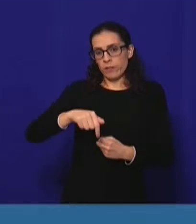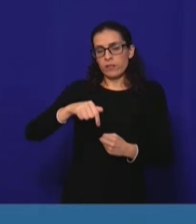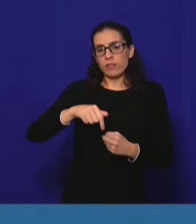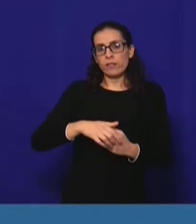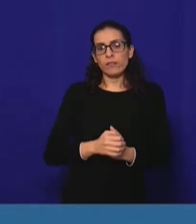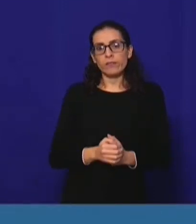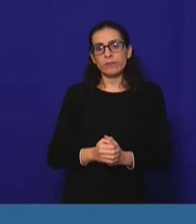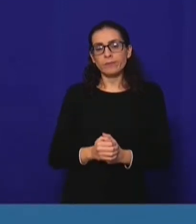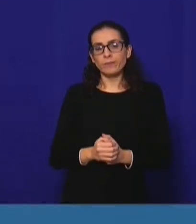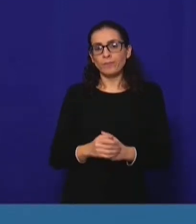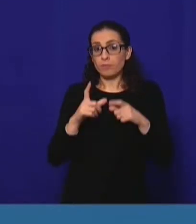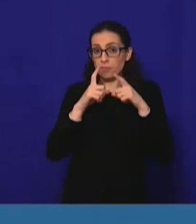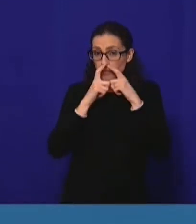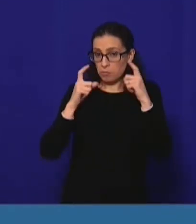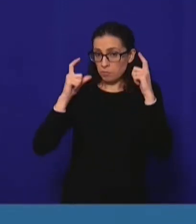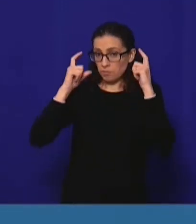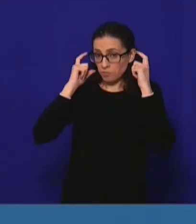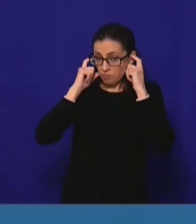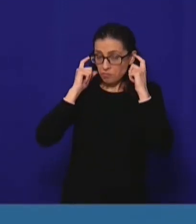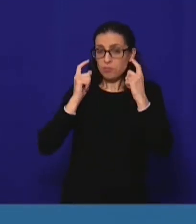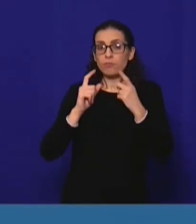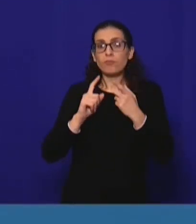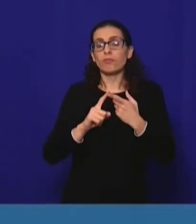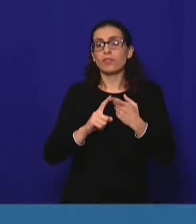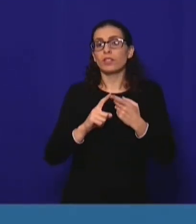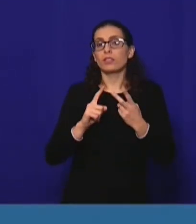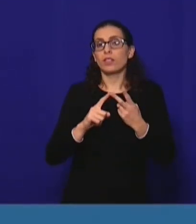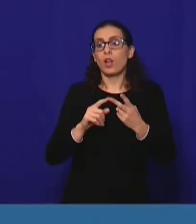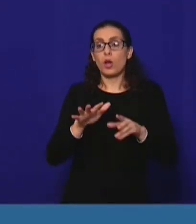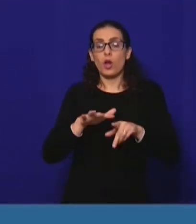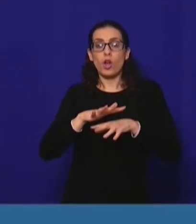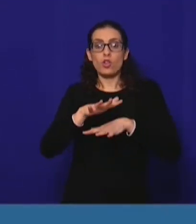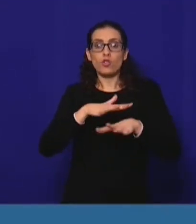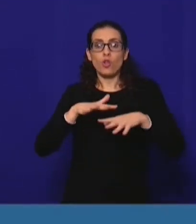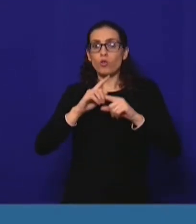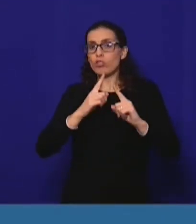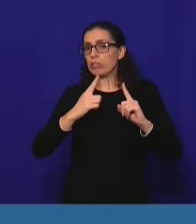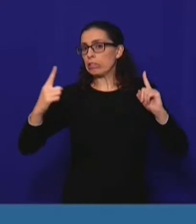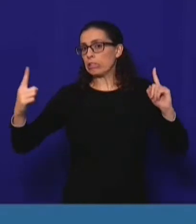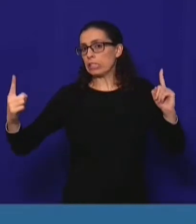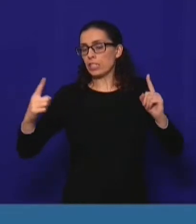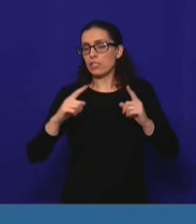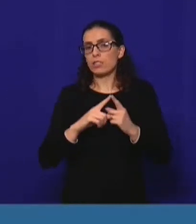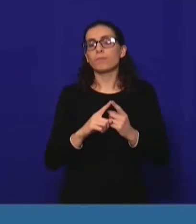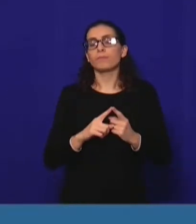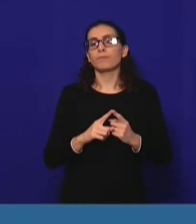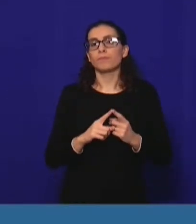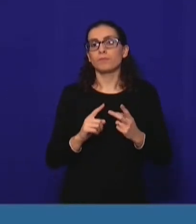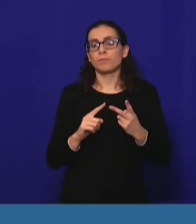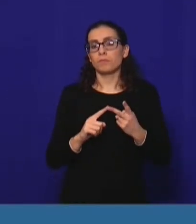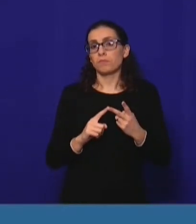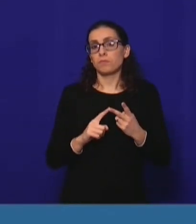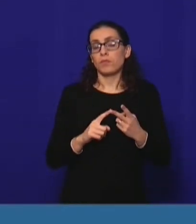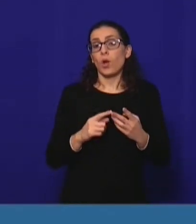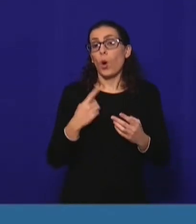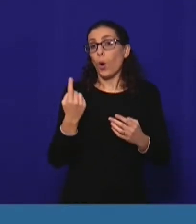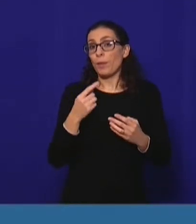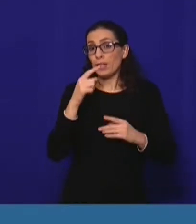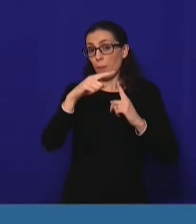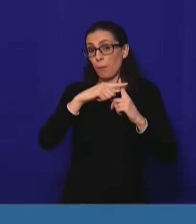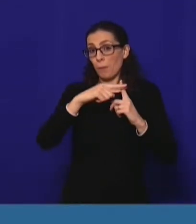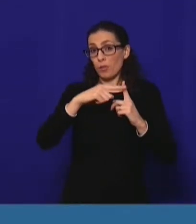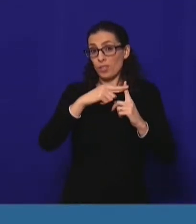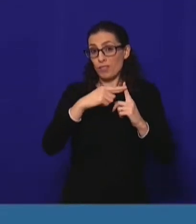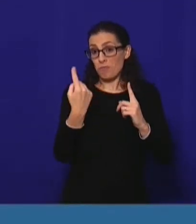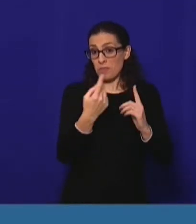ta' l-użu tal-maskri, mezzi li għandna relatati ma' social distancing u anka li meta inti jkollok każ li huwa pożittiv dawk in-nies li